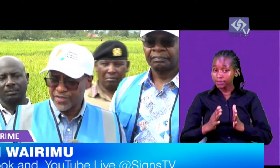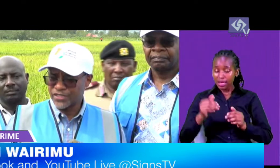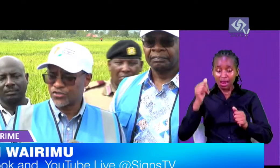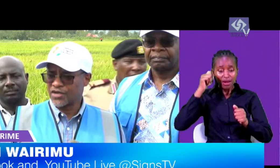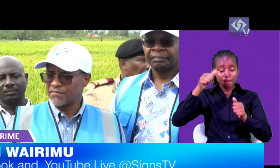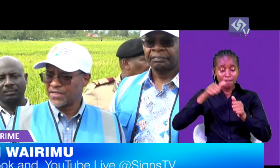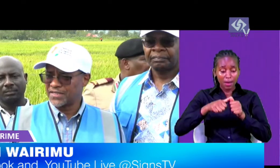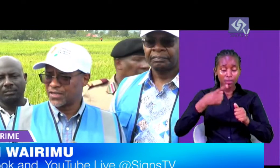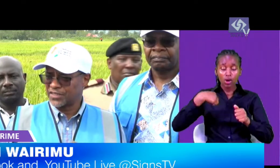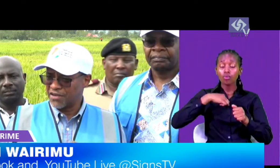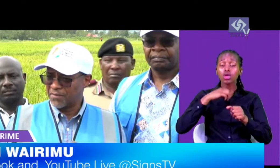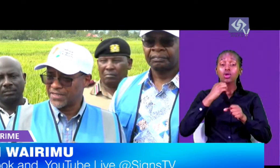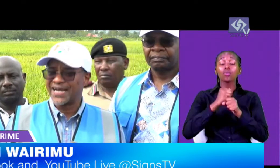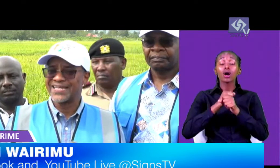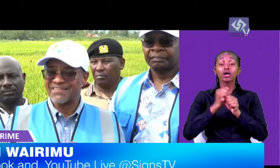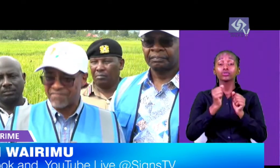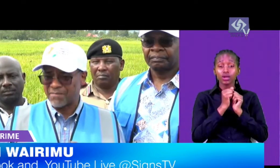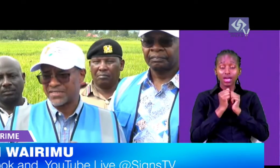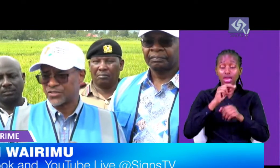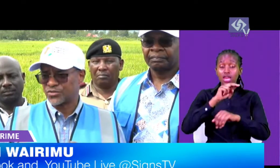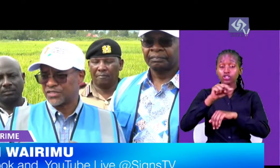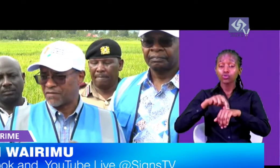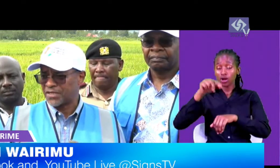national government, the county government, and the farmers. So the farmers should